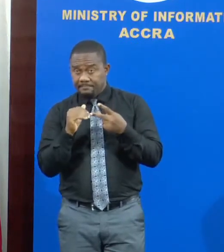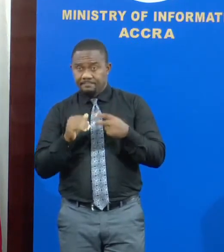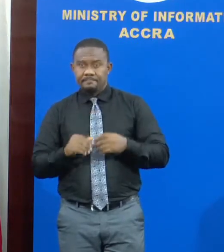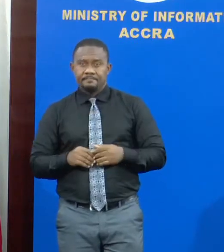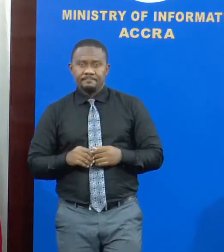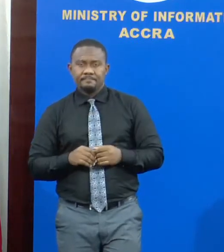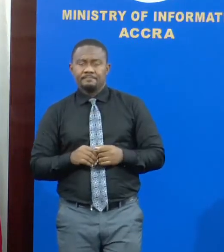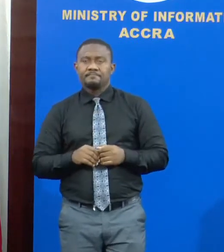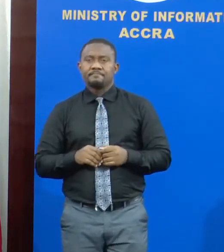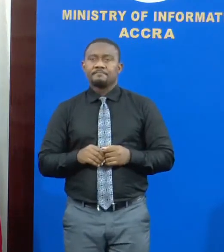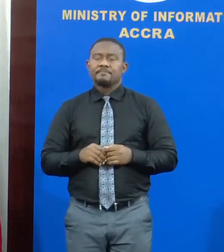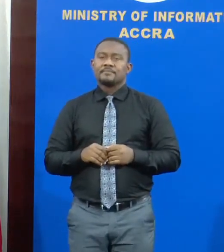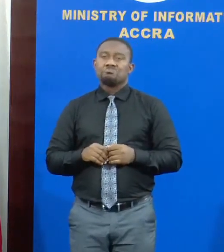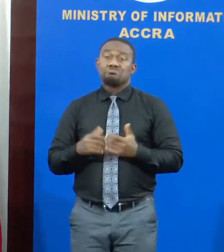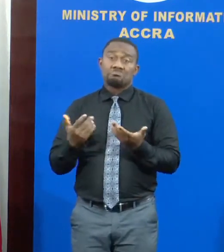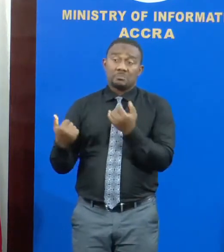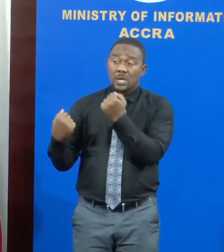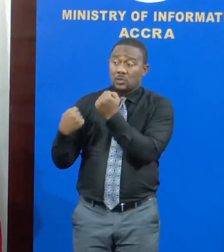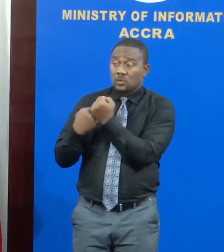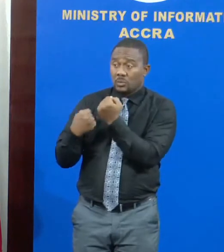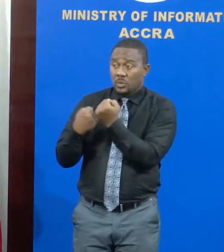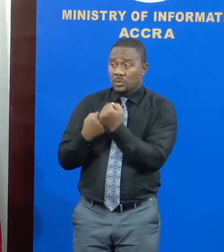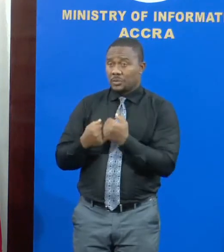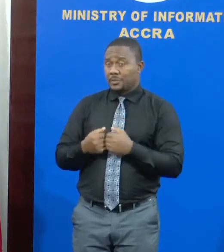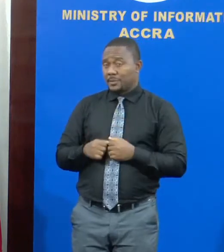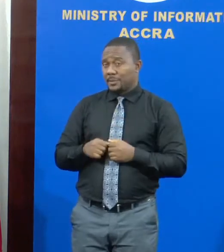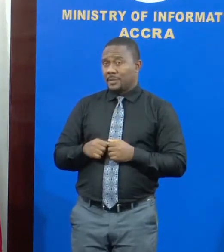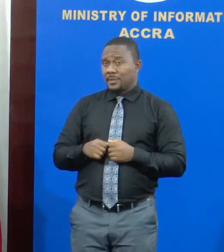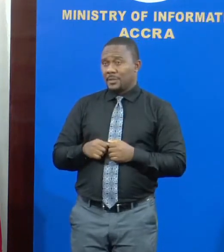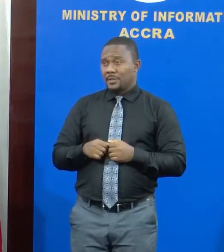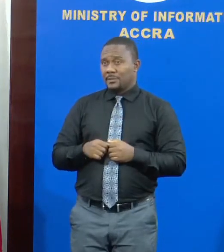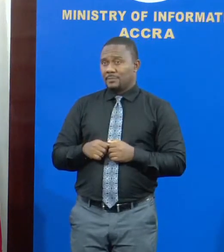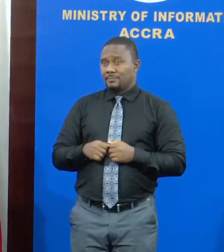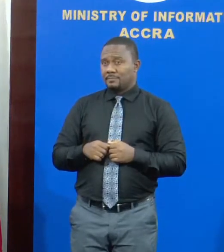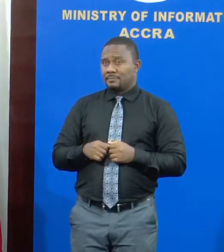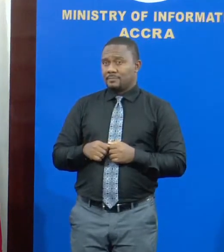things like support, right? I mean, we were